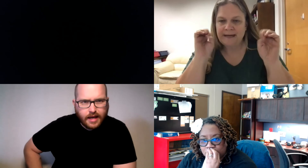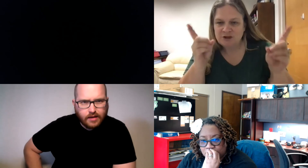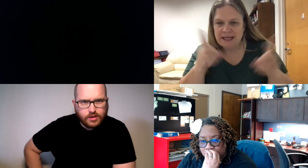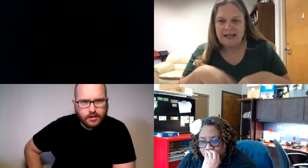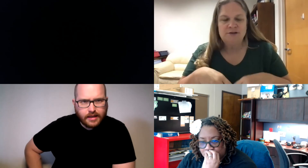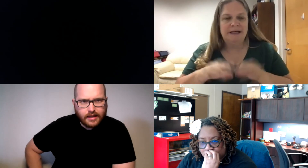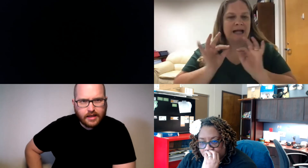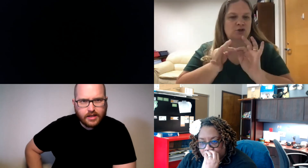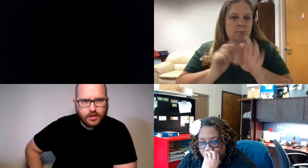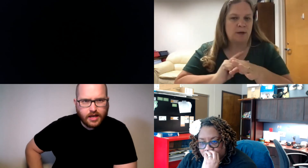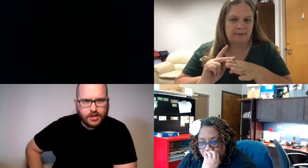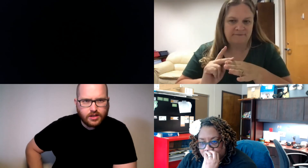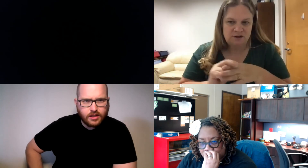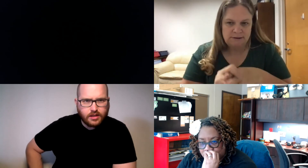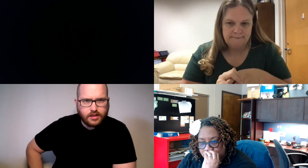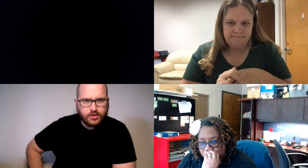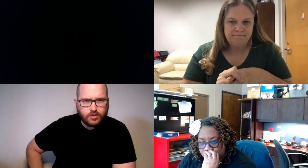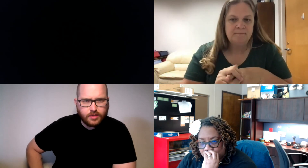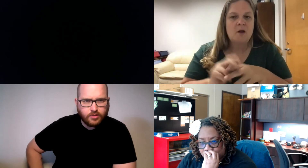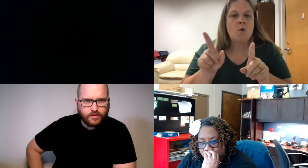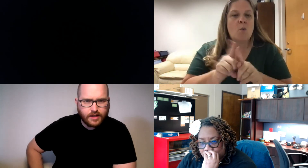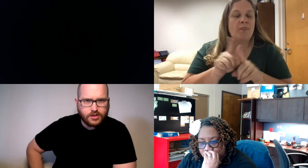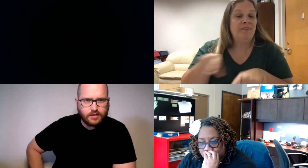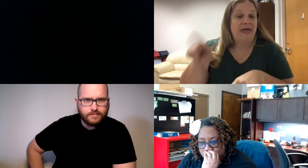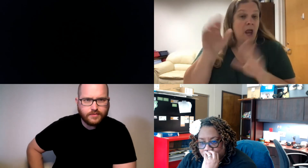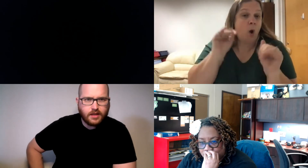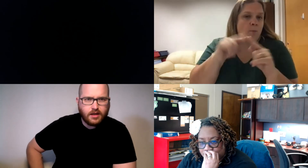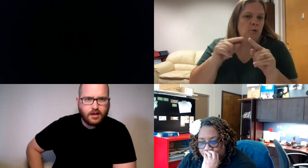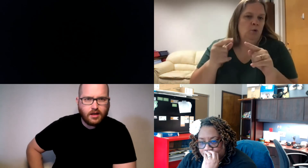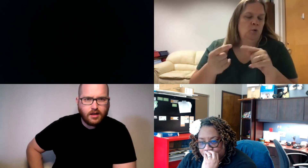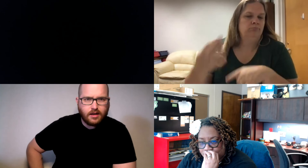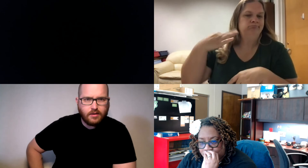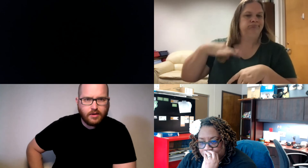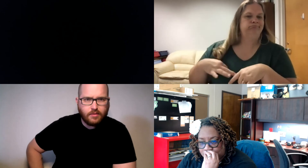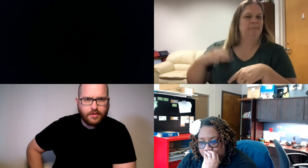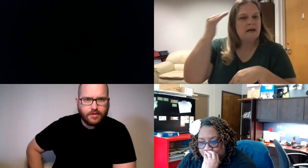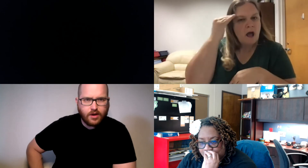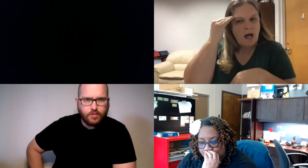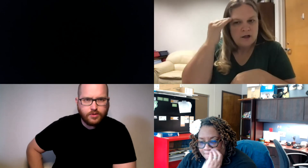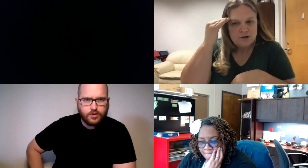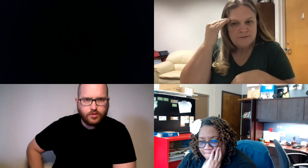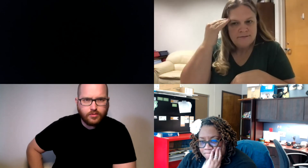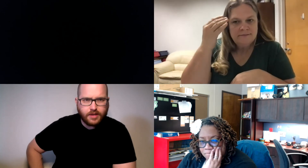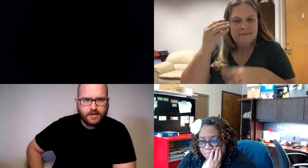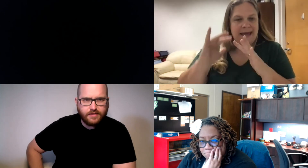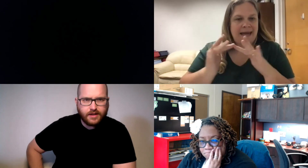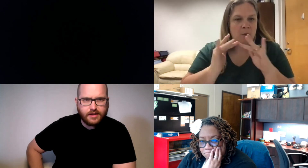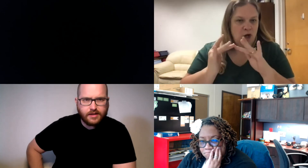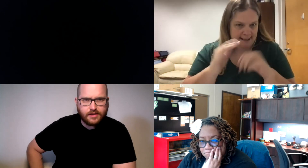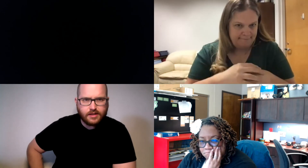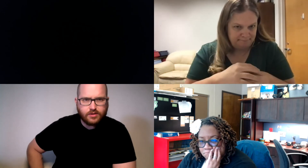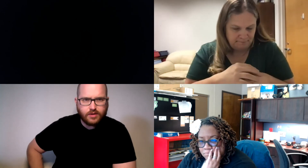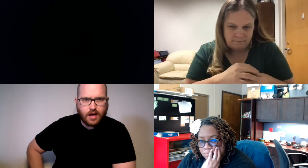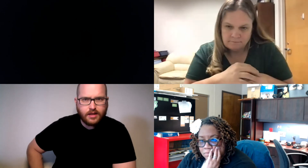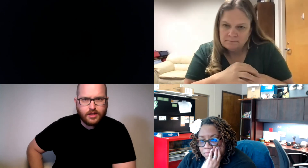and counseling, education, interpreting profession. And what they hope to benefit